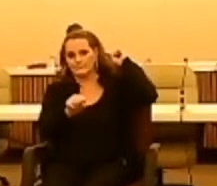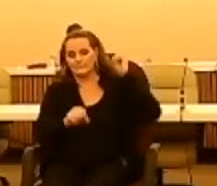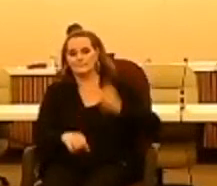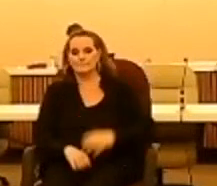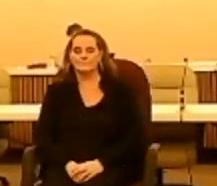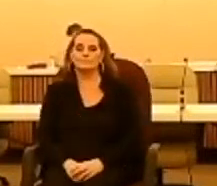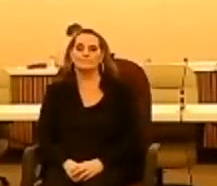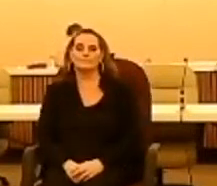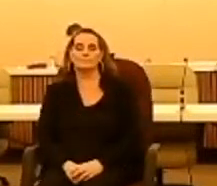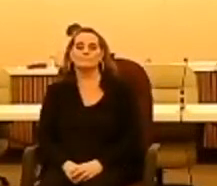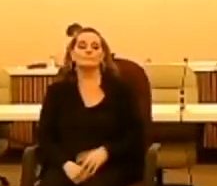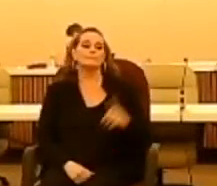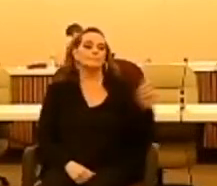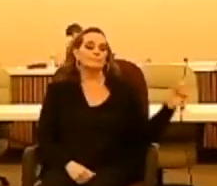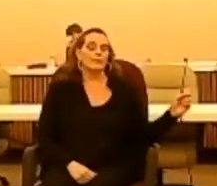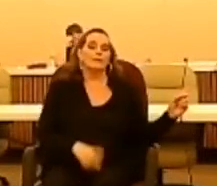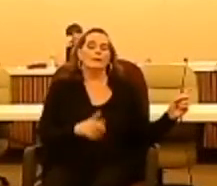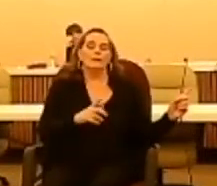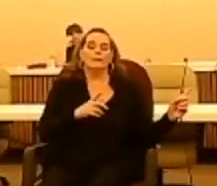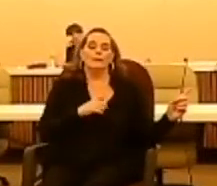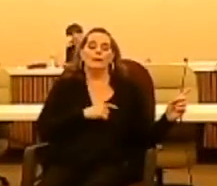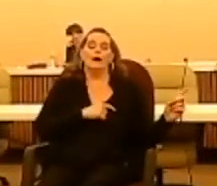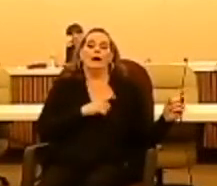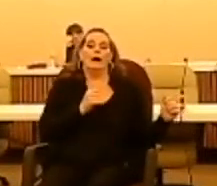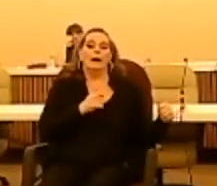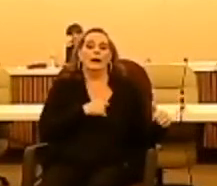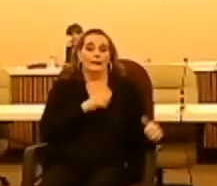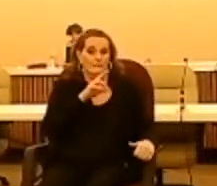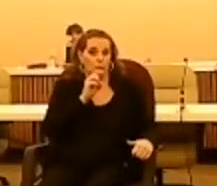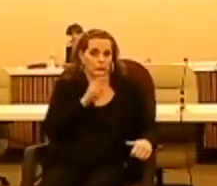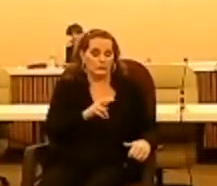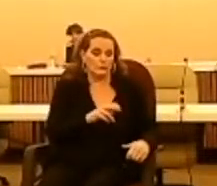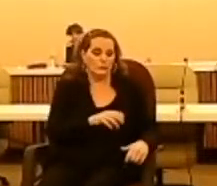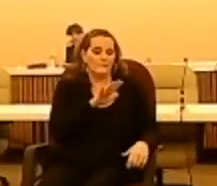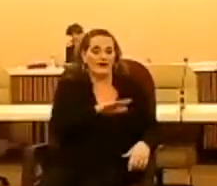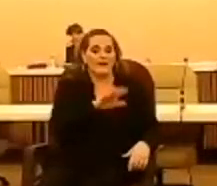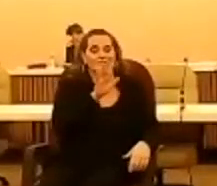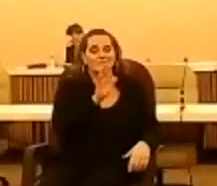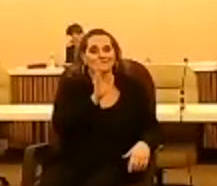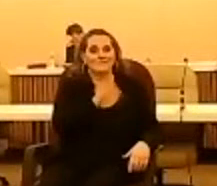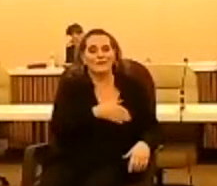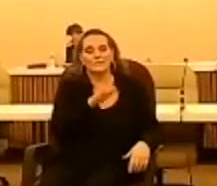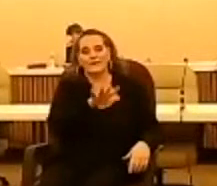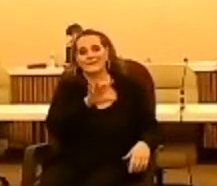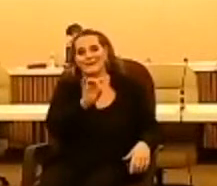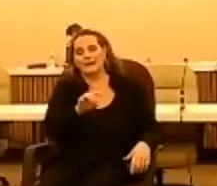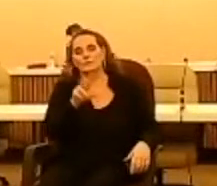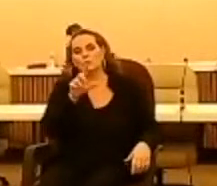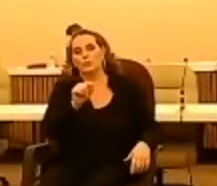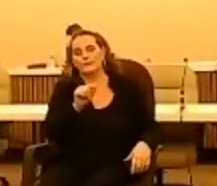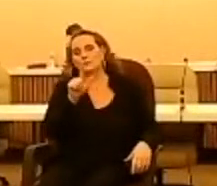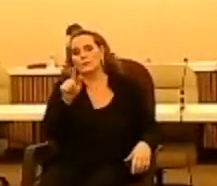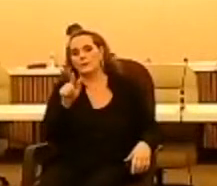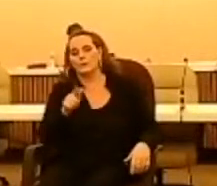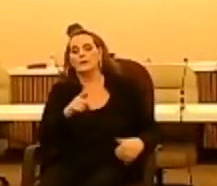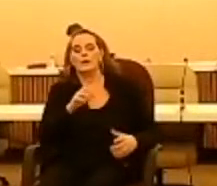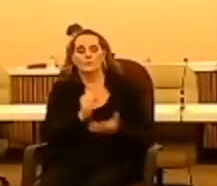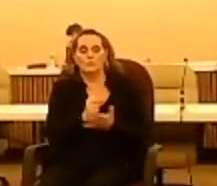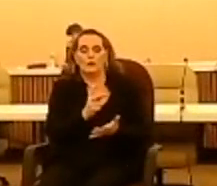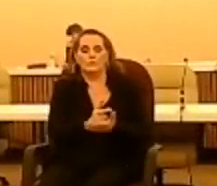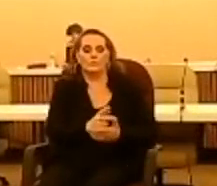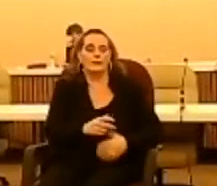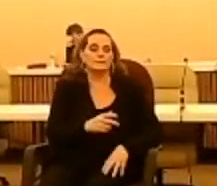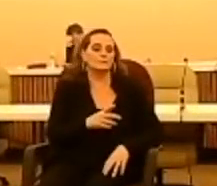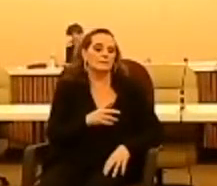Aye. Supervisor Schultz and fellow board members, I have resolution 5-58, 2021 to authorize the supervisor